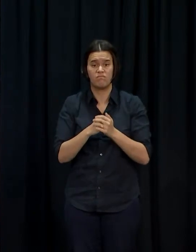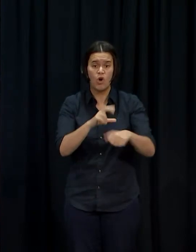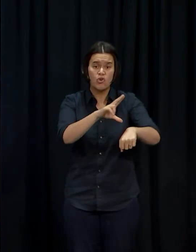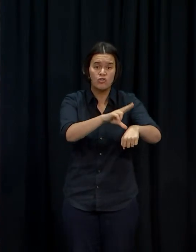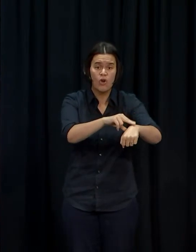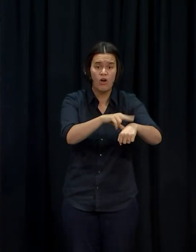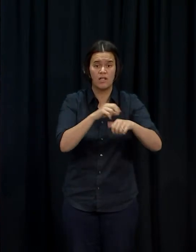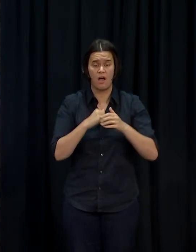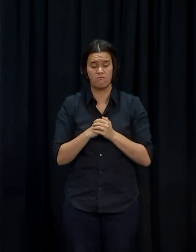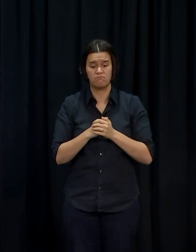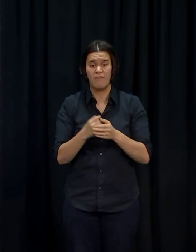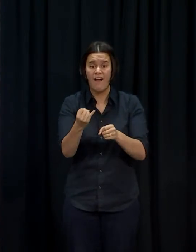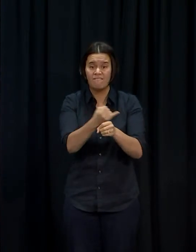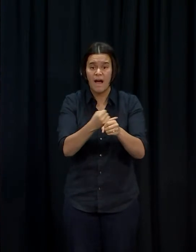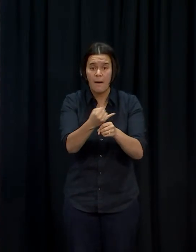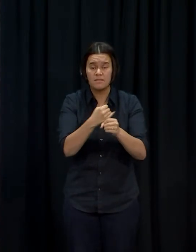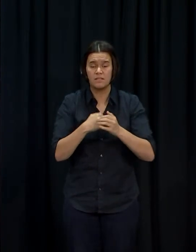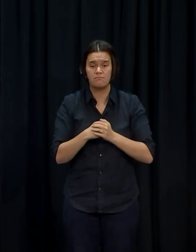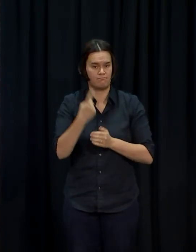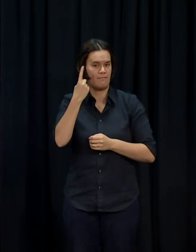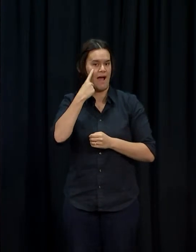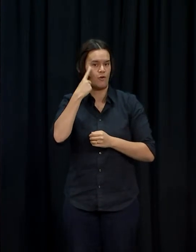of all the vaccination sites in the country.